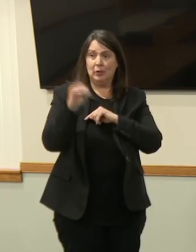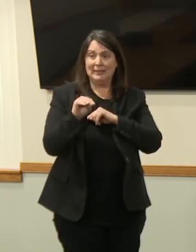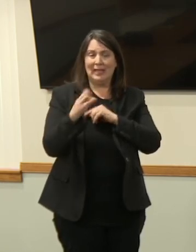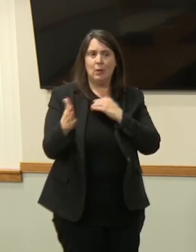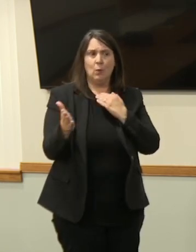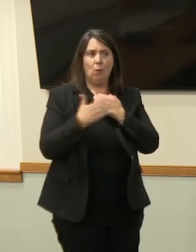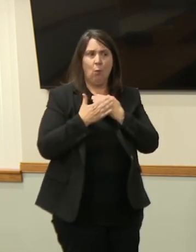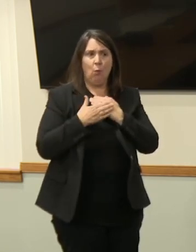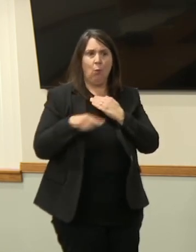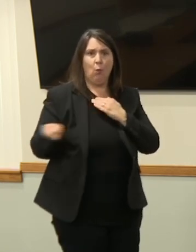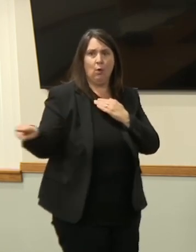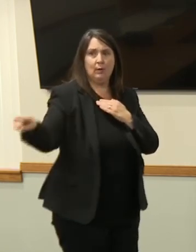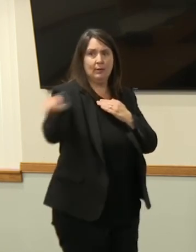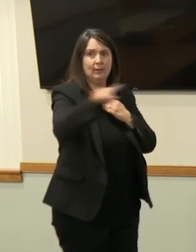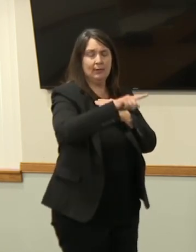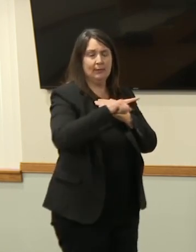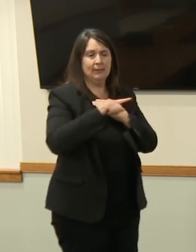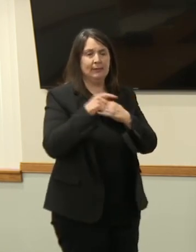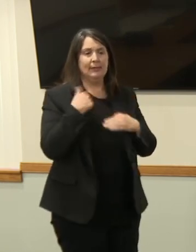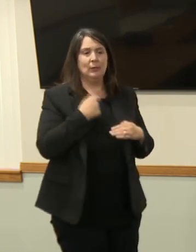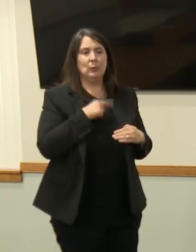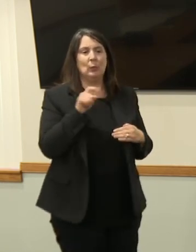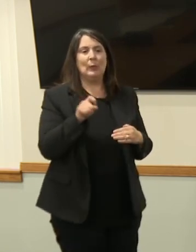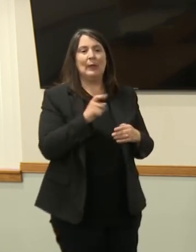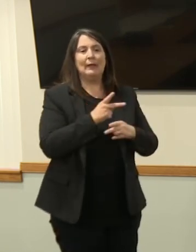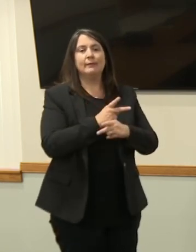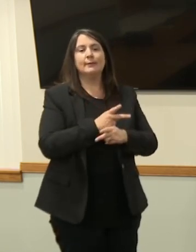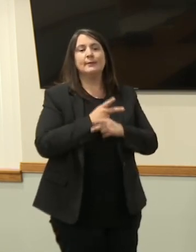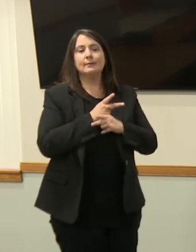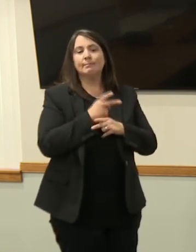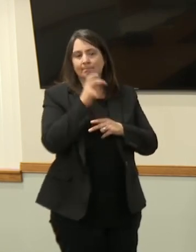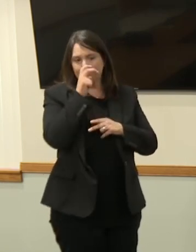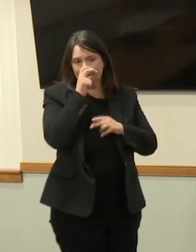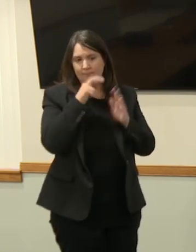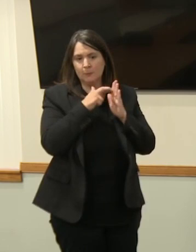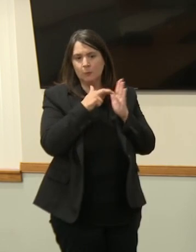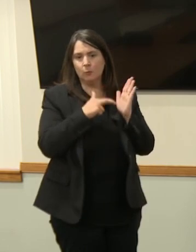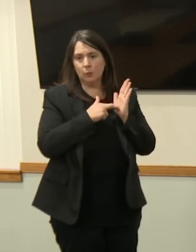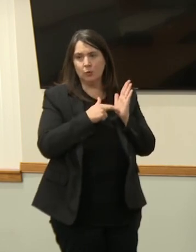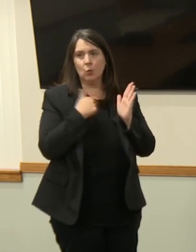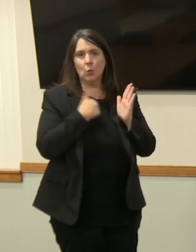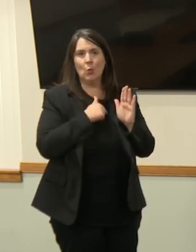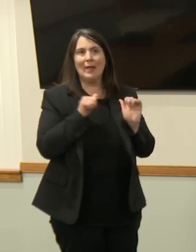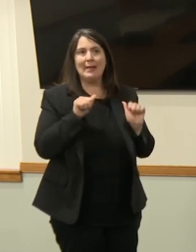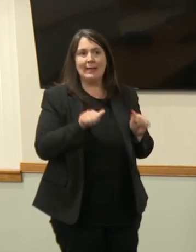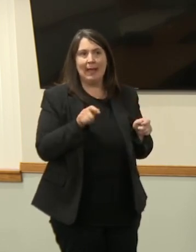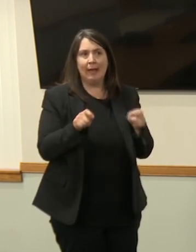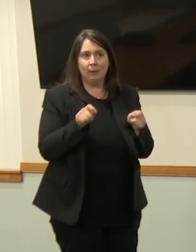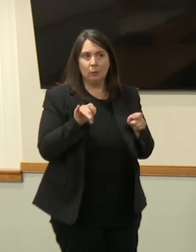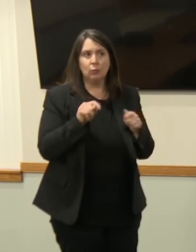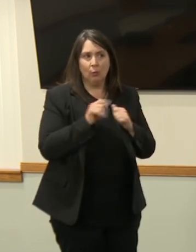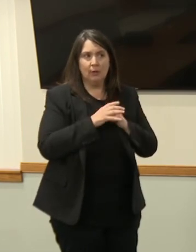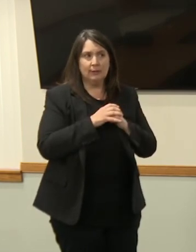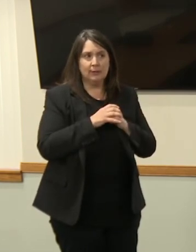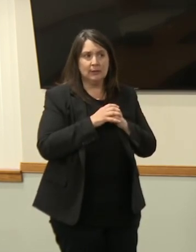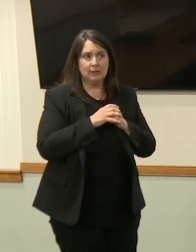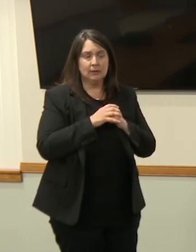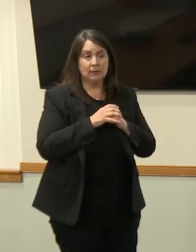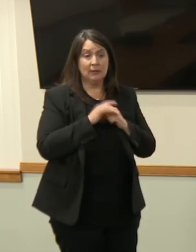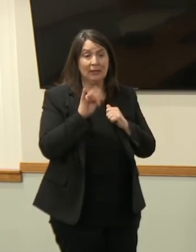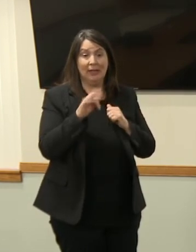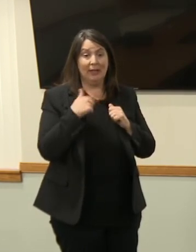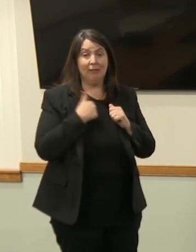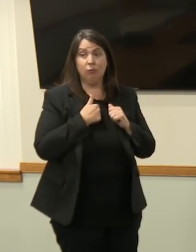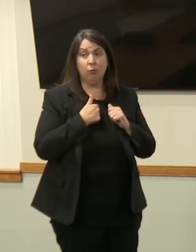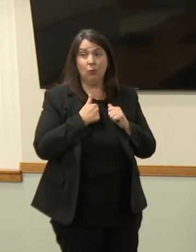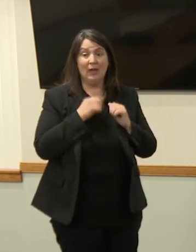say, okay, this is your point to take those mitigations seriously because we can correct it. We still have the option to do that. If we set it any